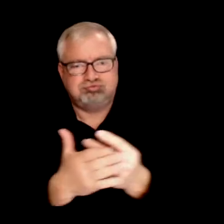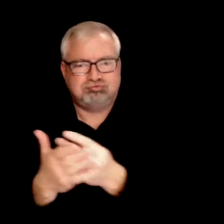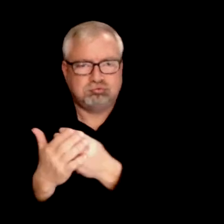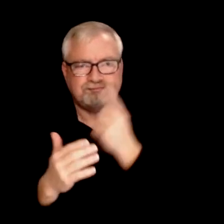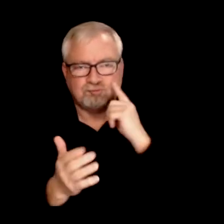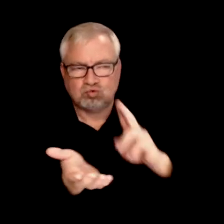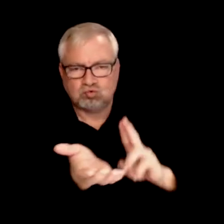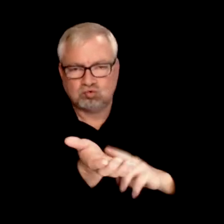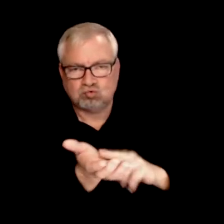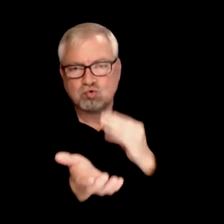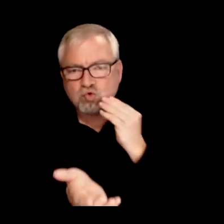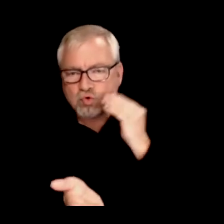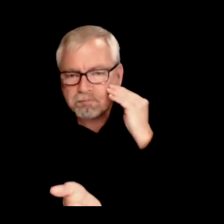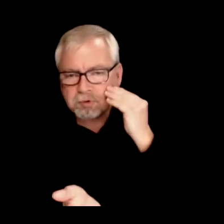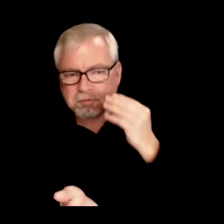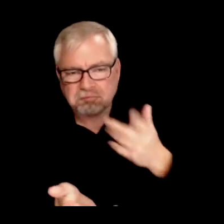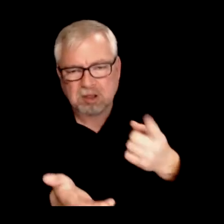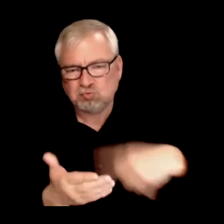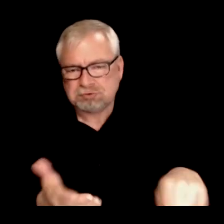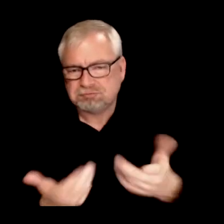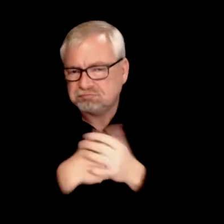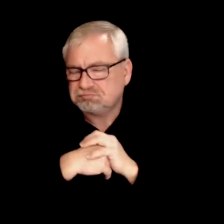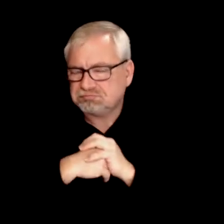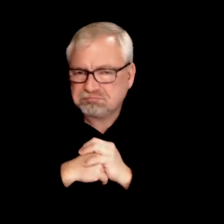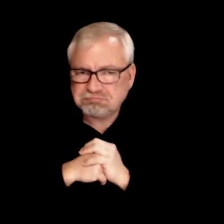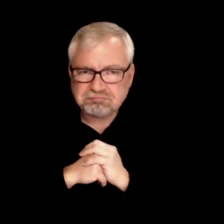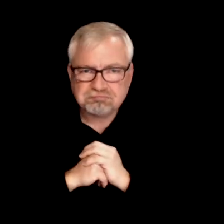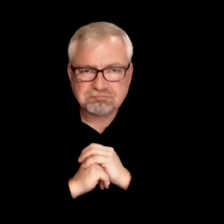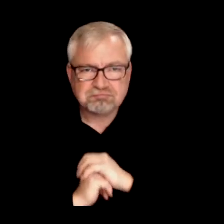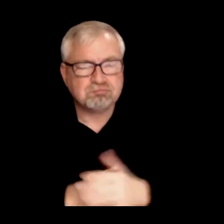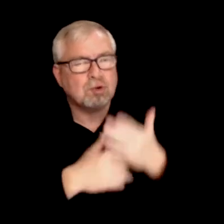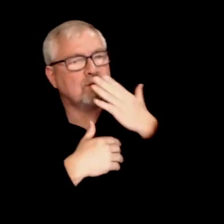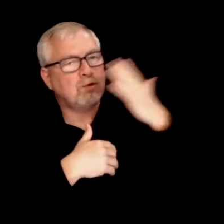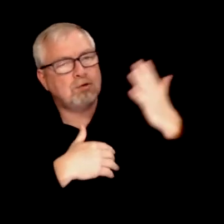next week. Thank you very much. I appreciate it.